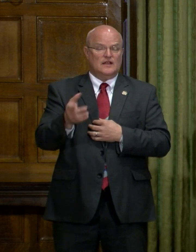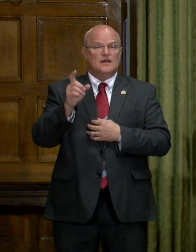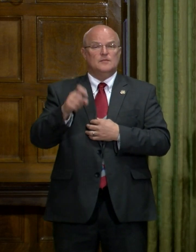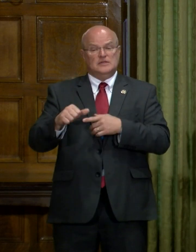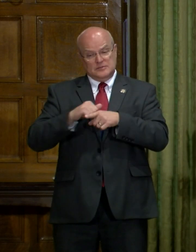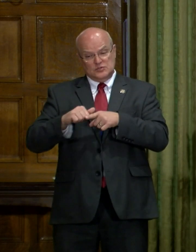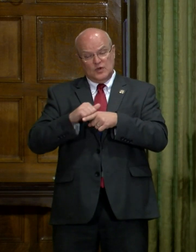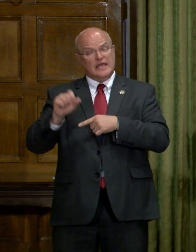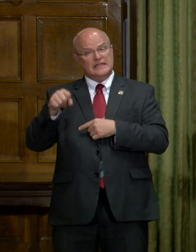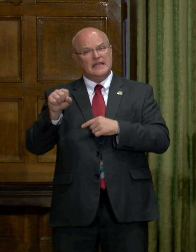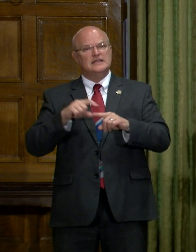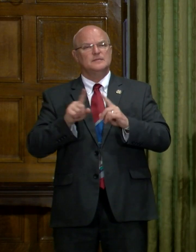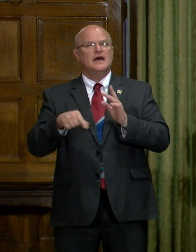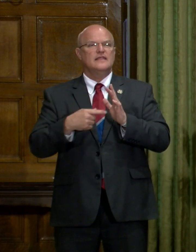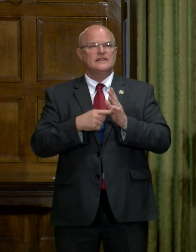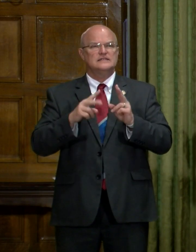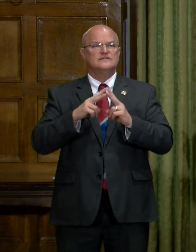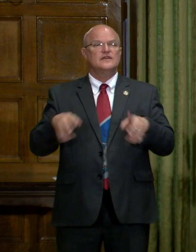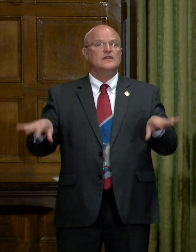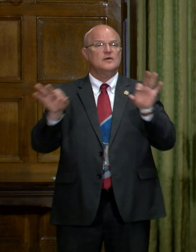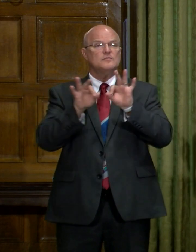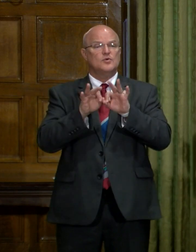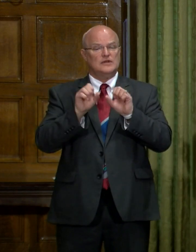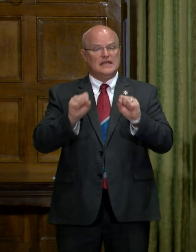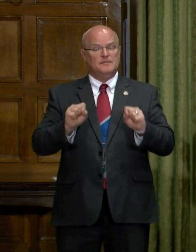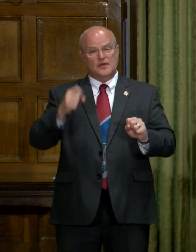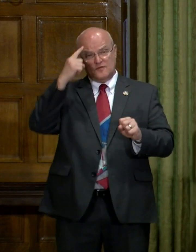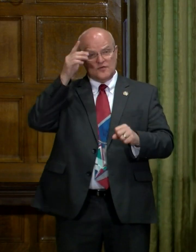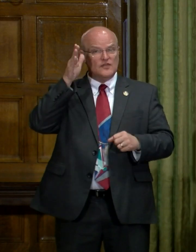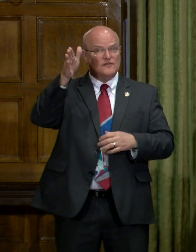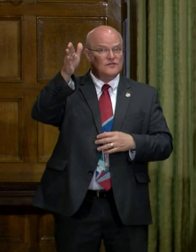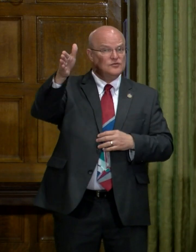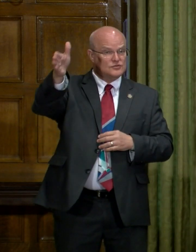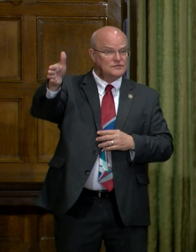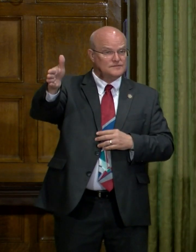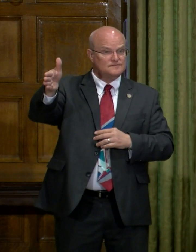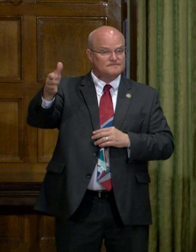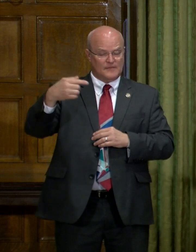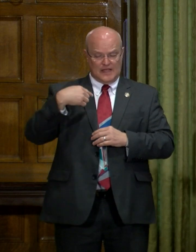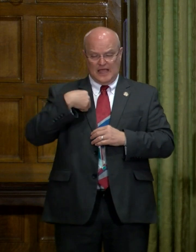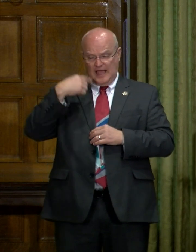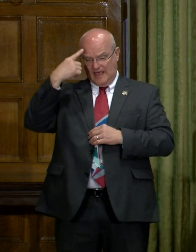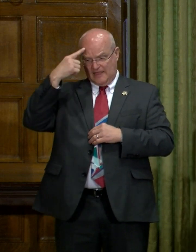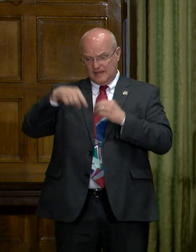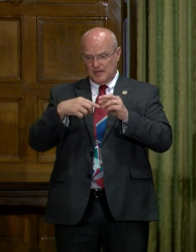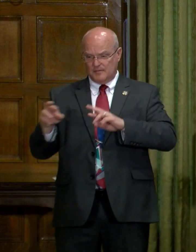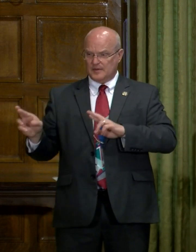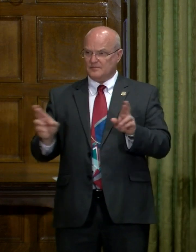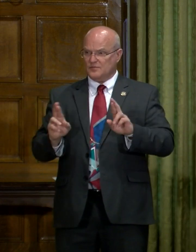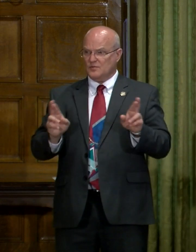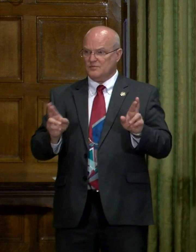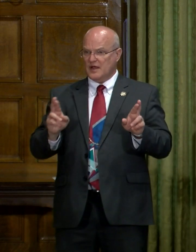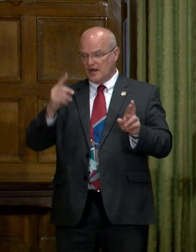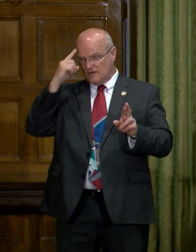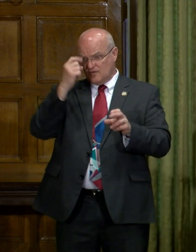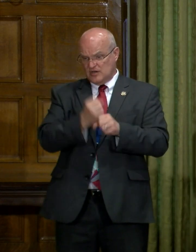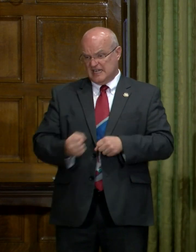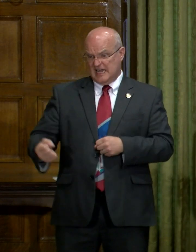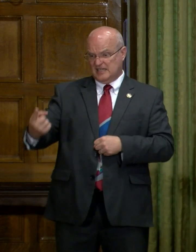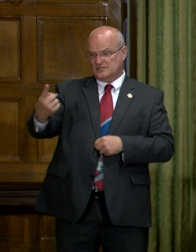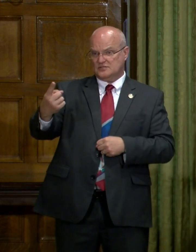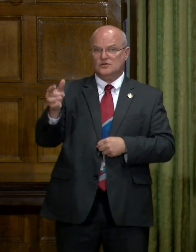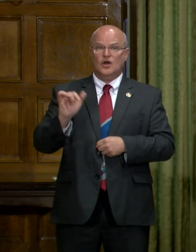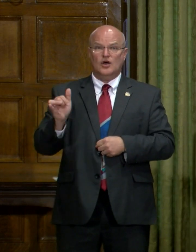have to be trained, but I think this is a very important capability for the future. I think about being prepared for next